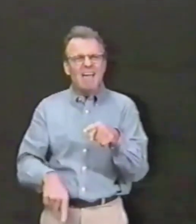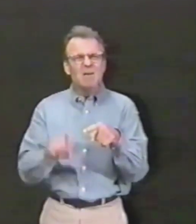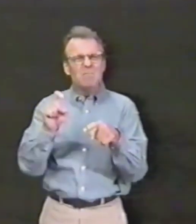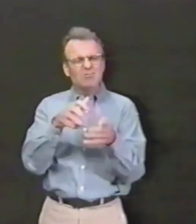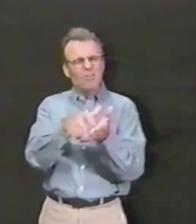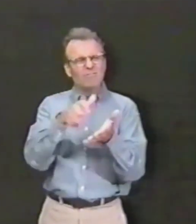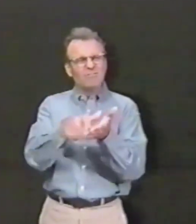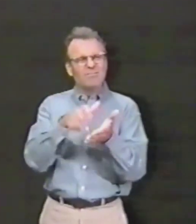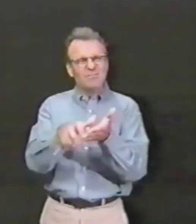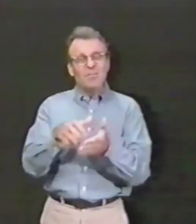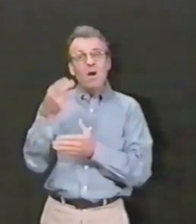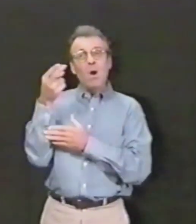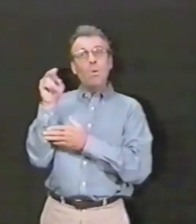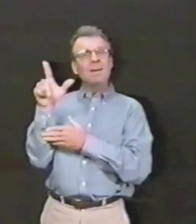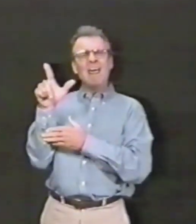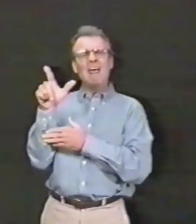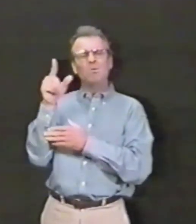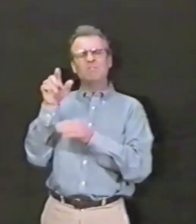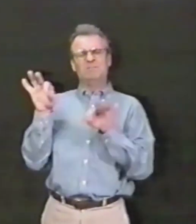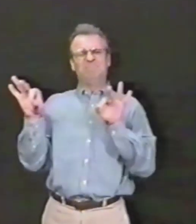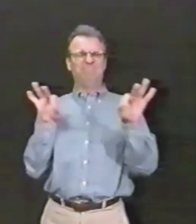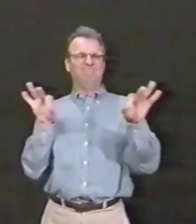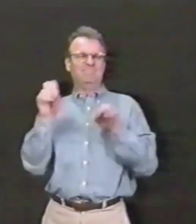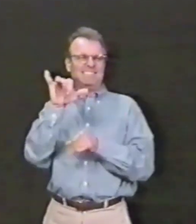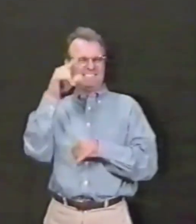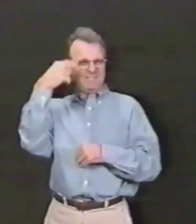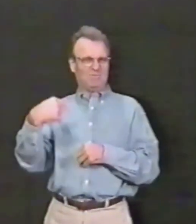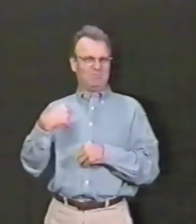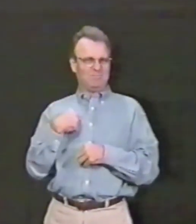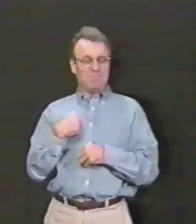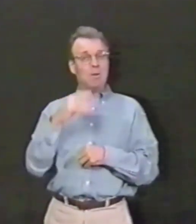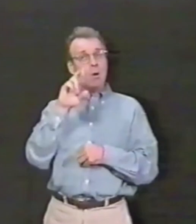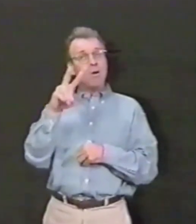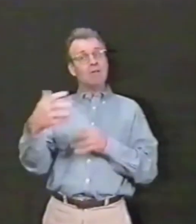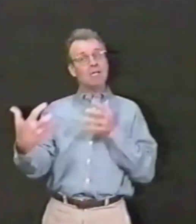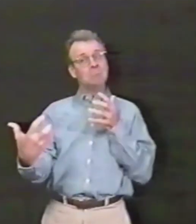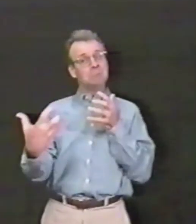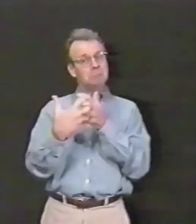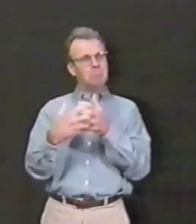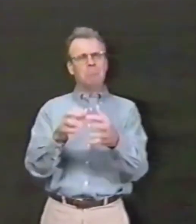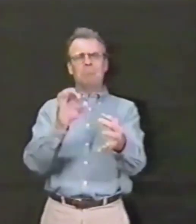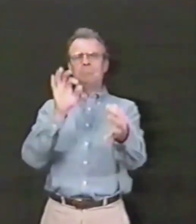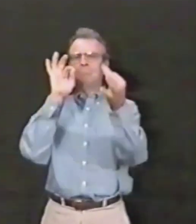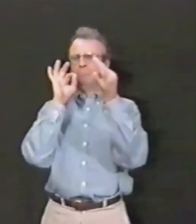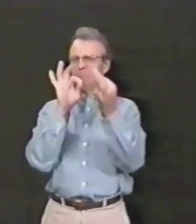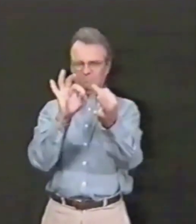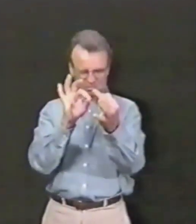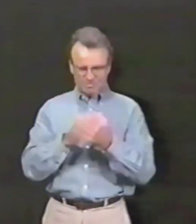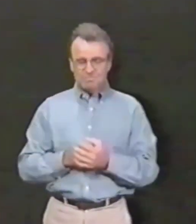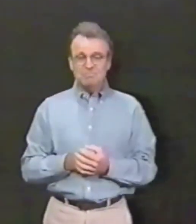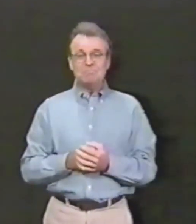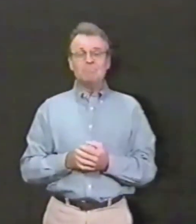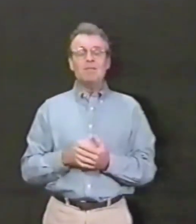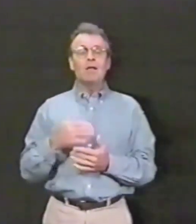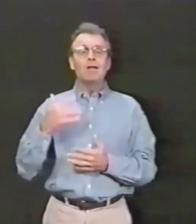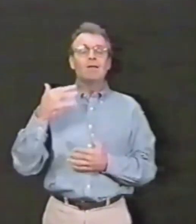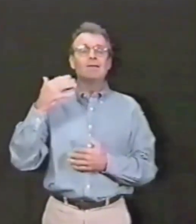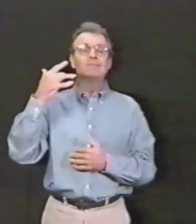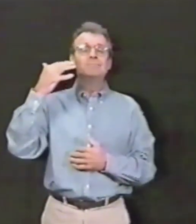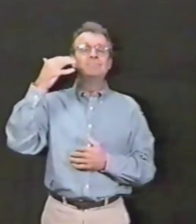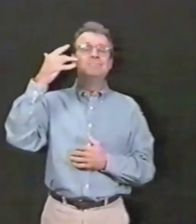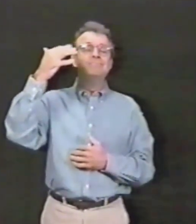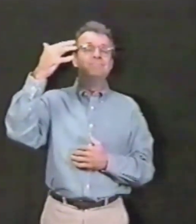to shower or use the bathroom inside when you go camping. So since we were both picky about things, it was a perfect